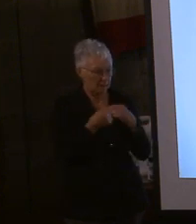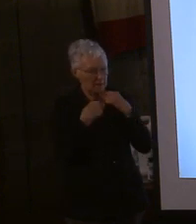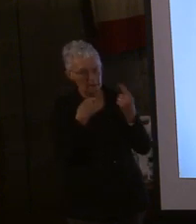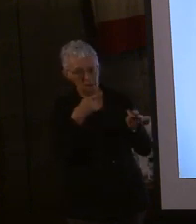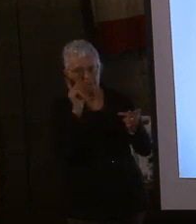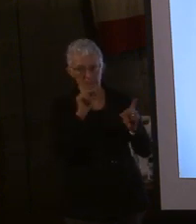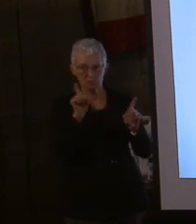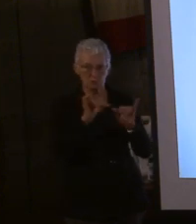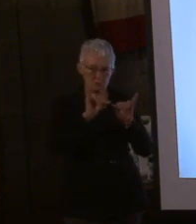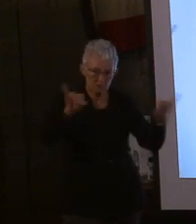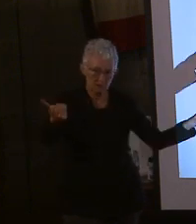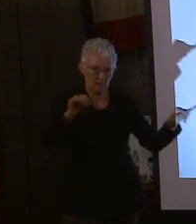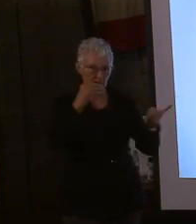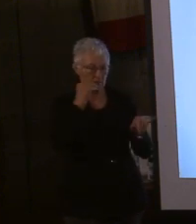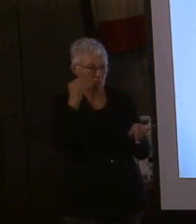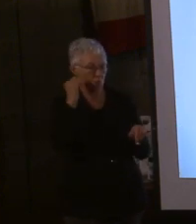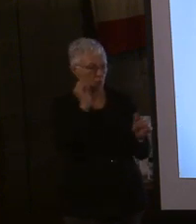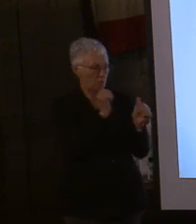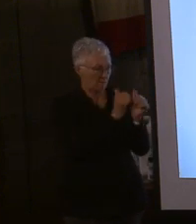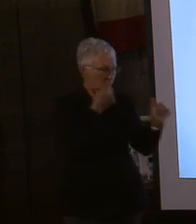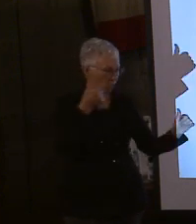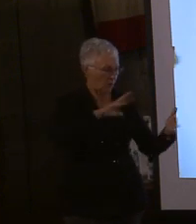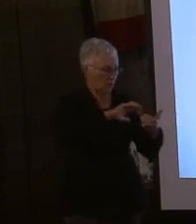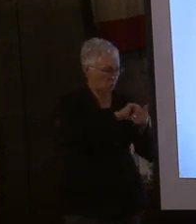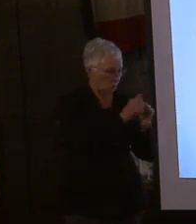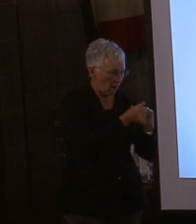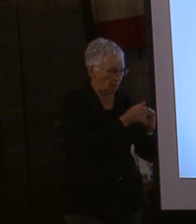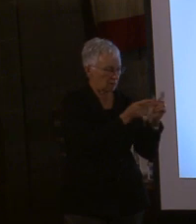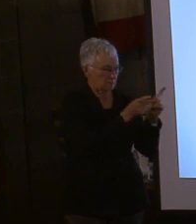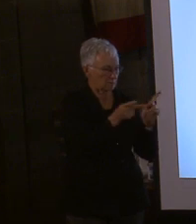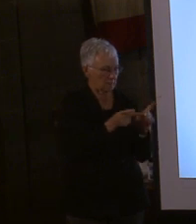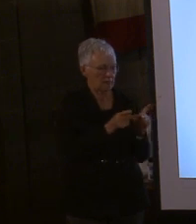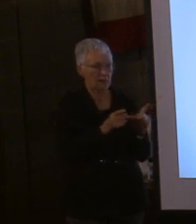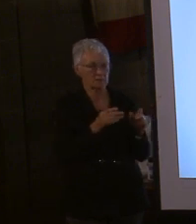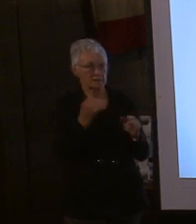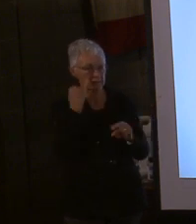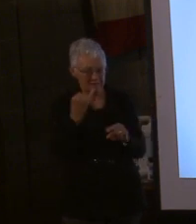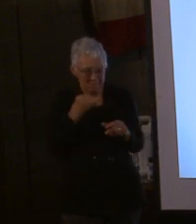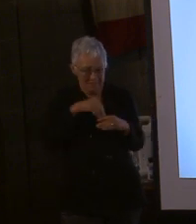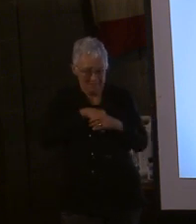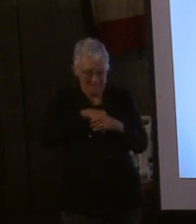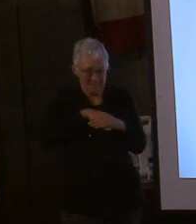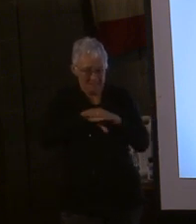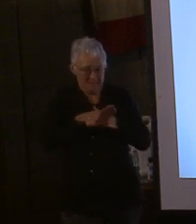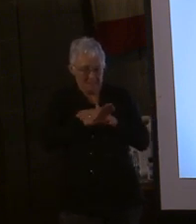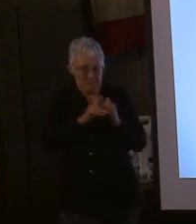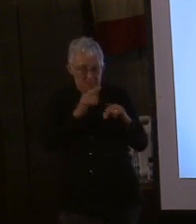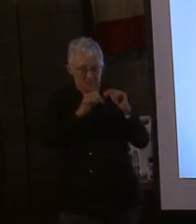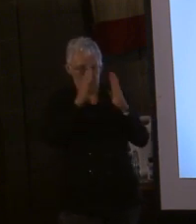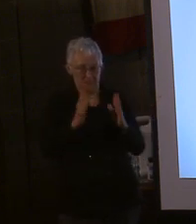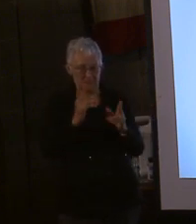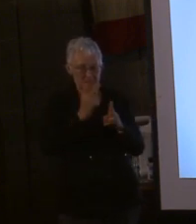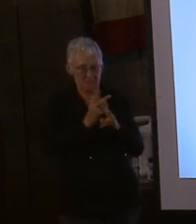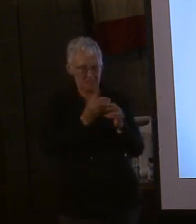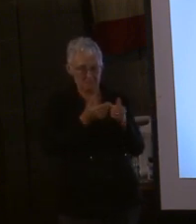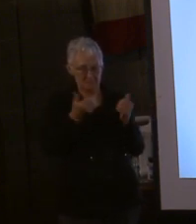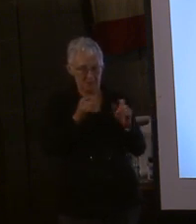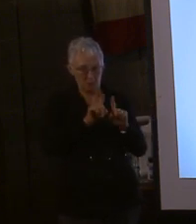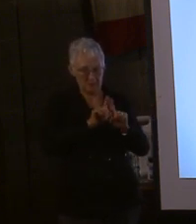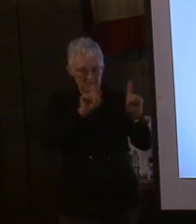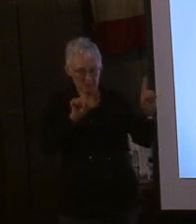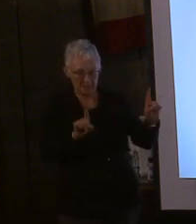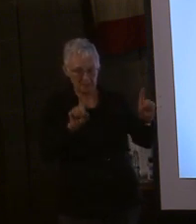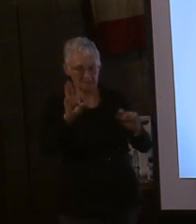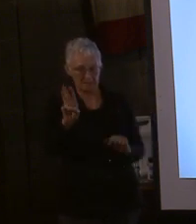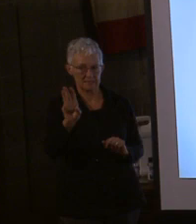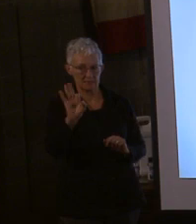crowded places, close contacts, the confined spaces. A lot of the restrictions we put in place